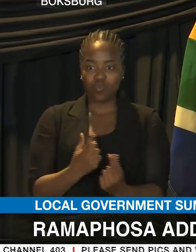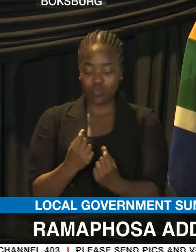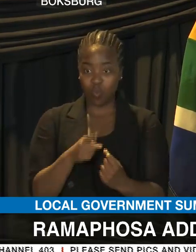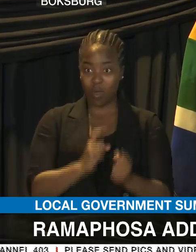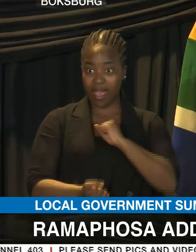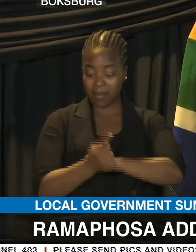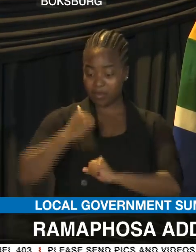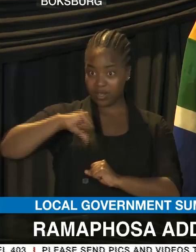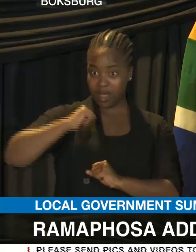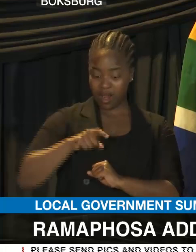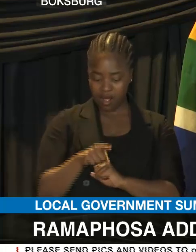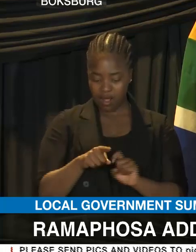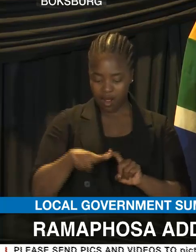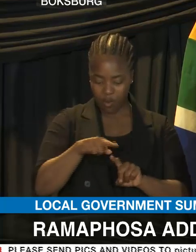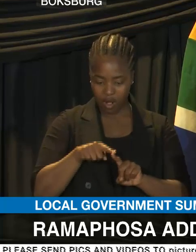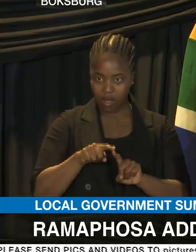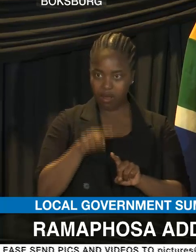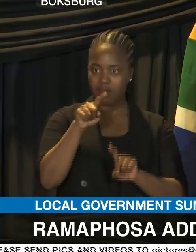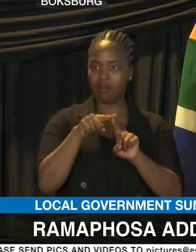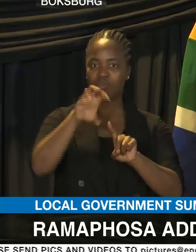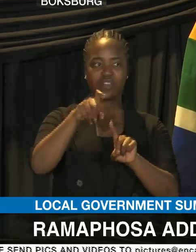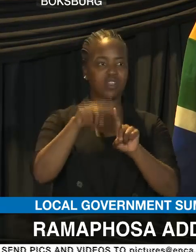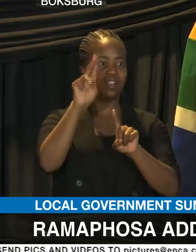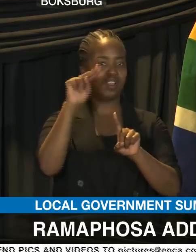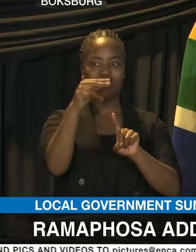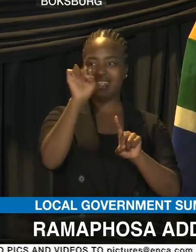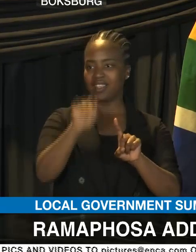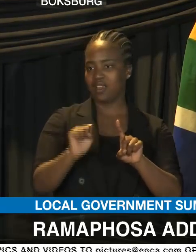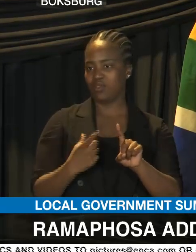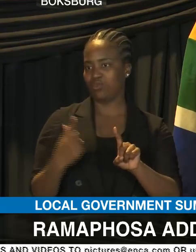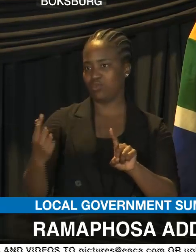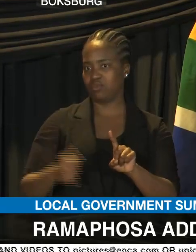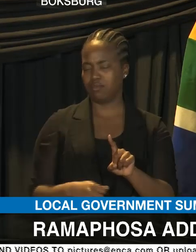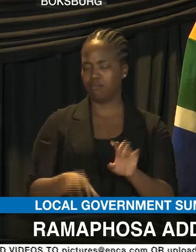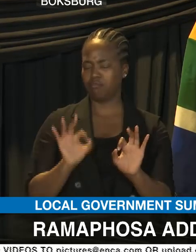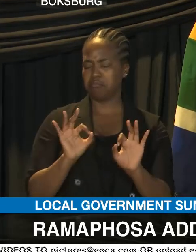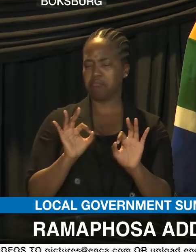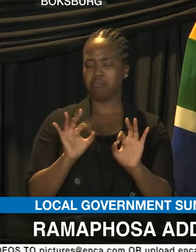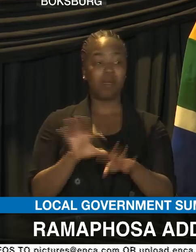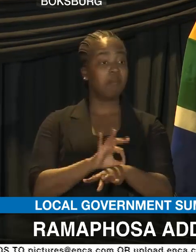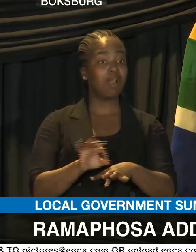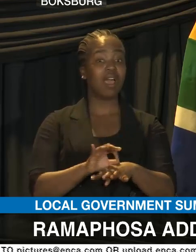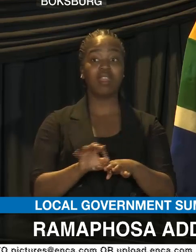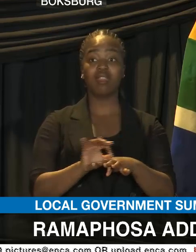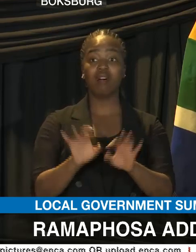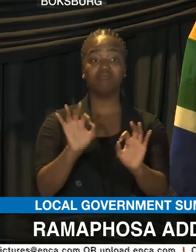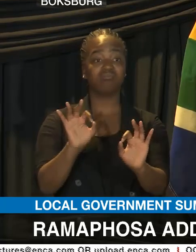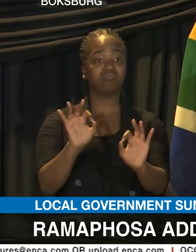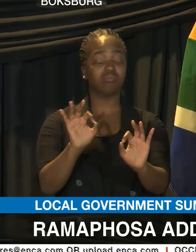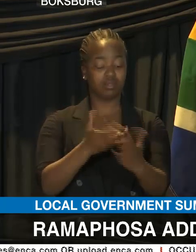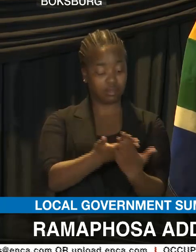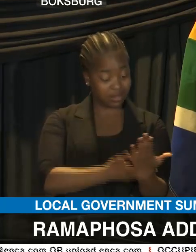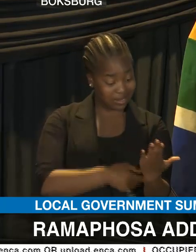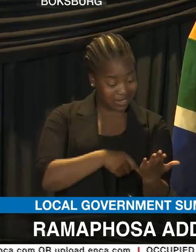local level then becomes a reality. A credible plan is only as good as